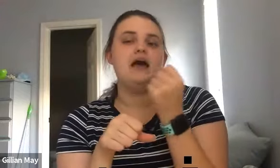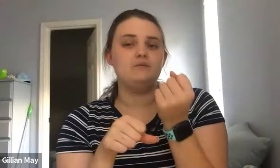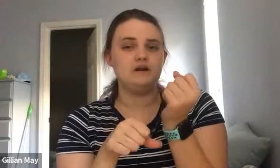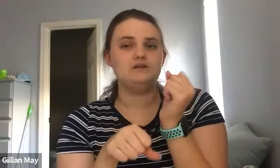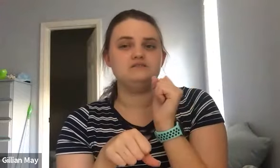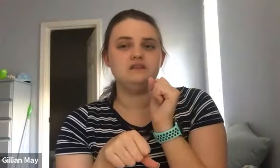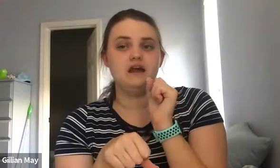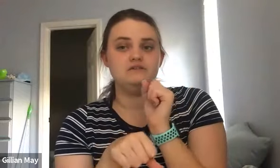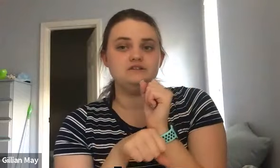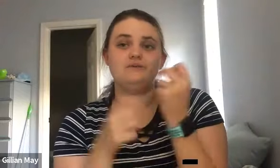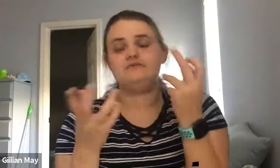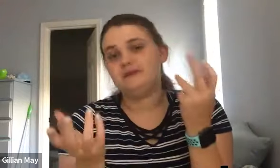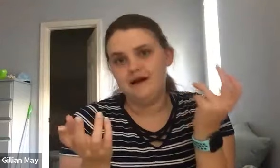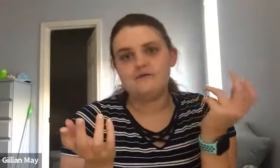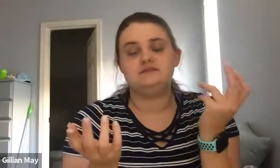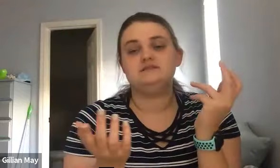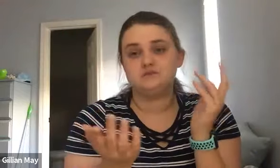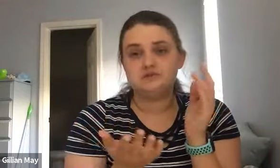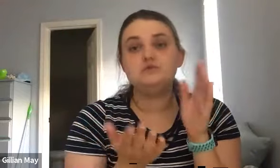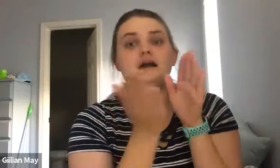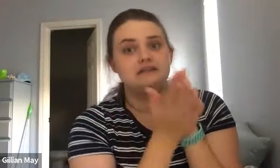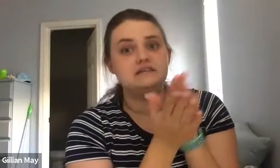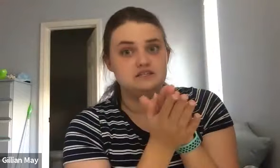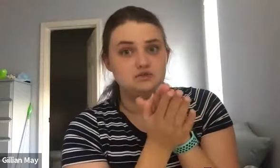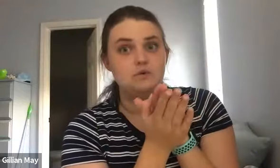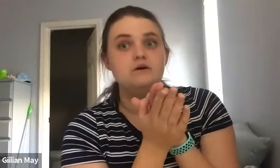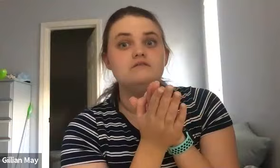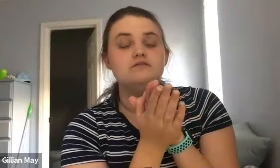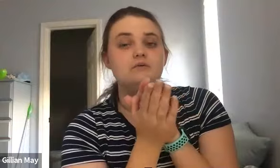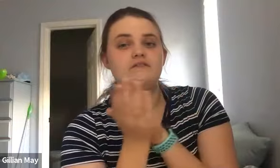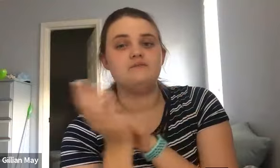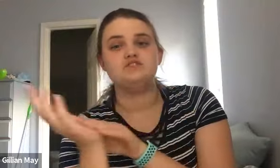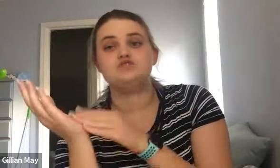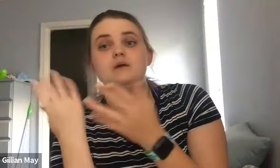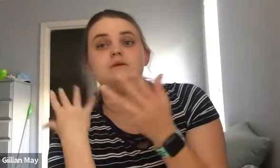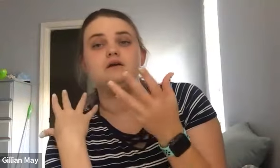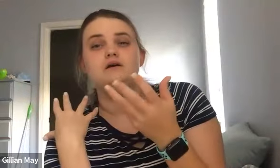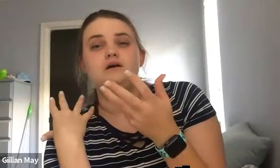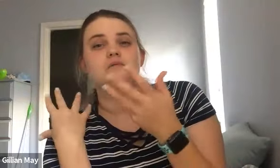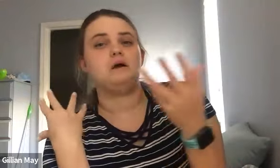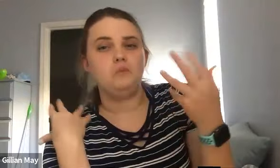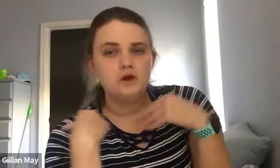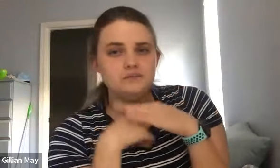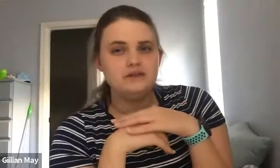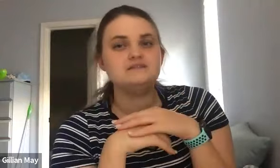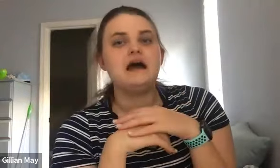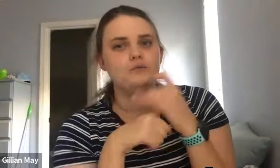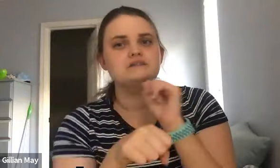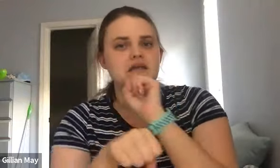And what I'll do, well, for me, obviously, since school, I can say school, but for if I was describing my workplace, I would